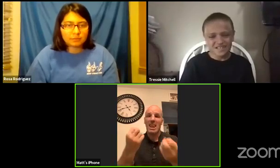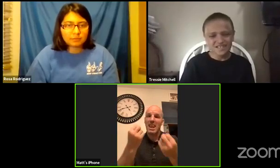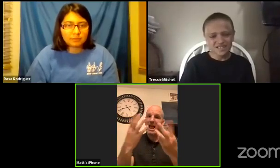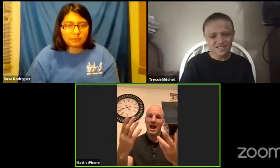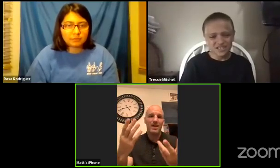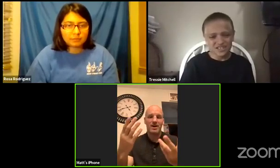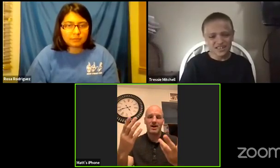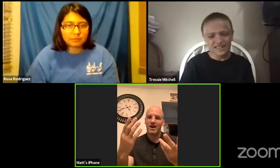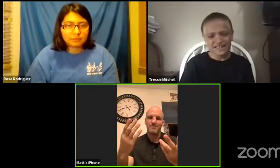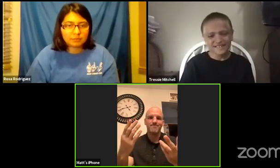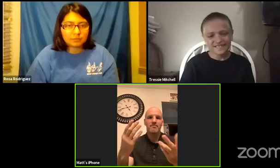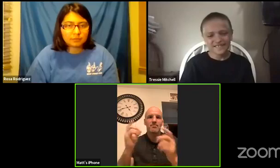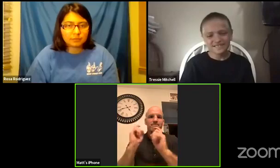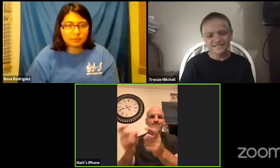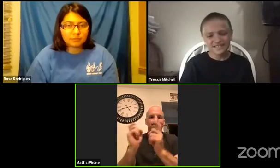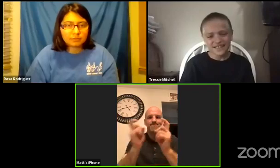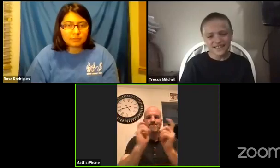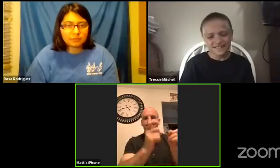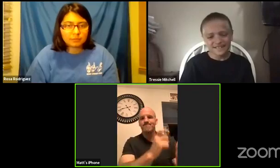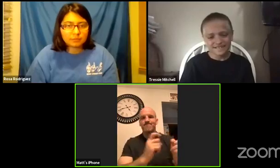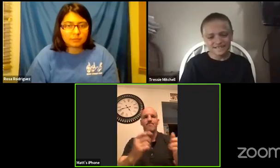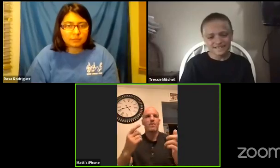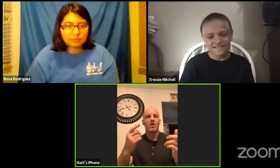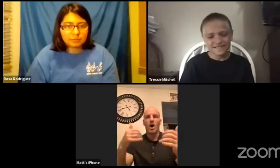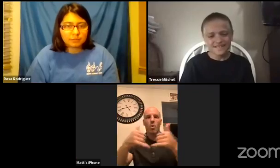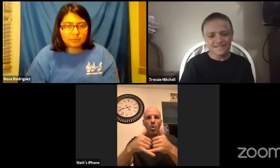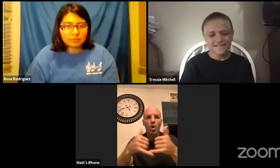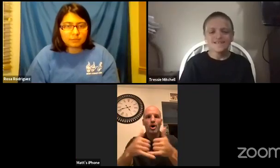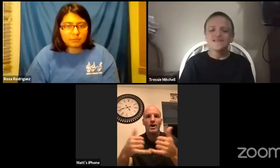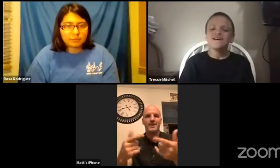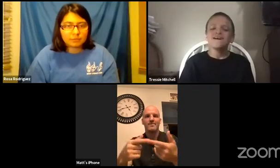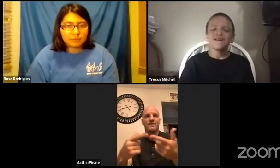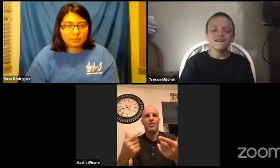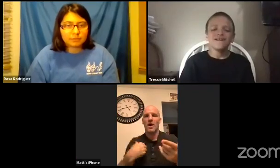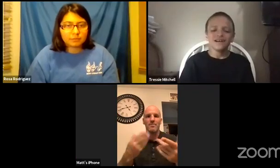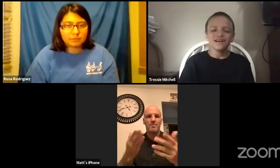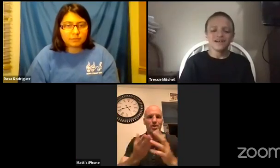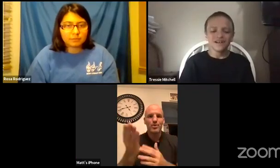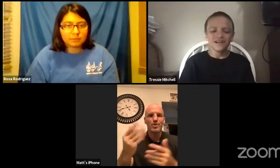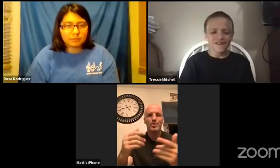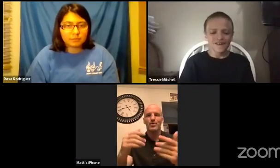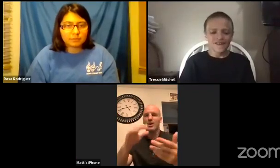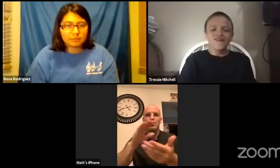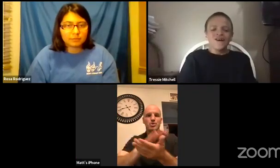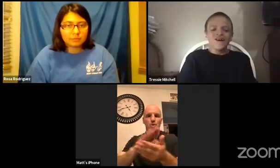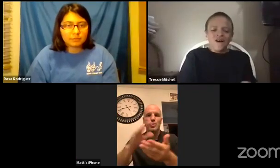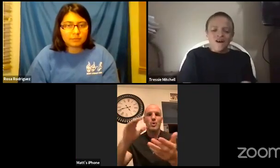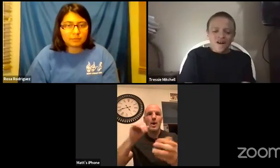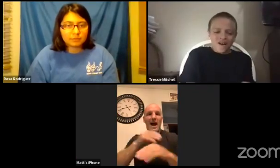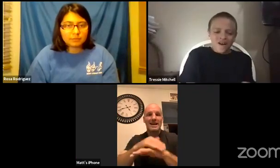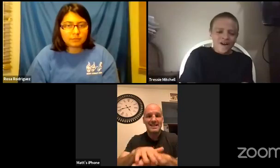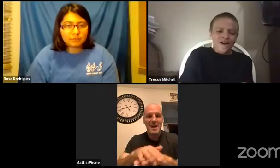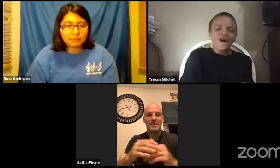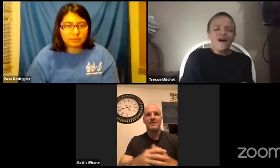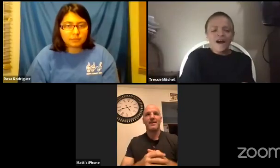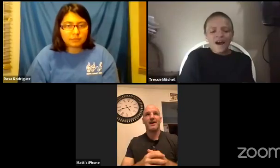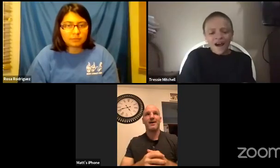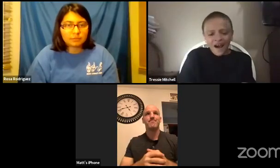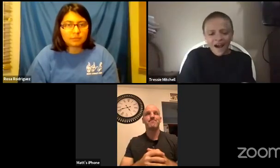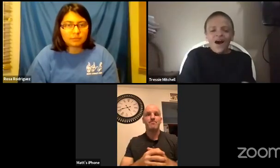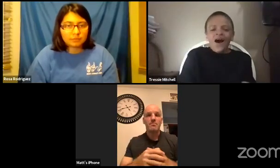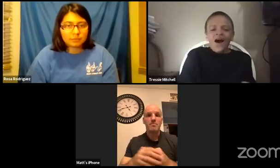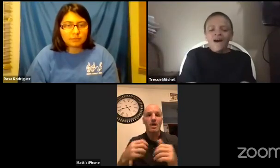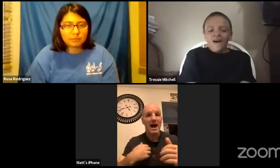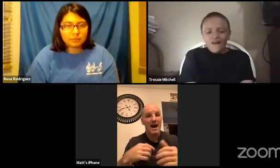the education. I do have a college degree. When we look at wrestling,